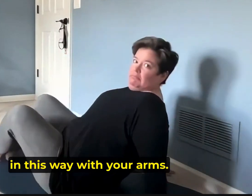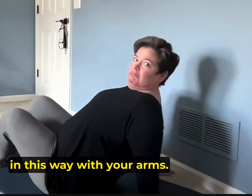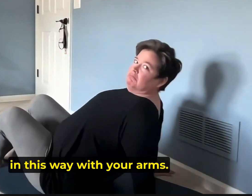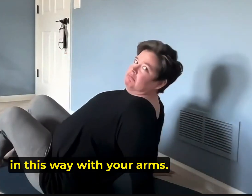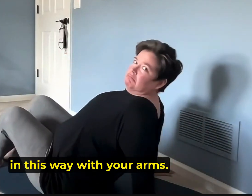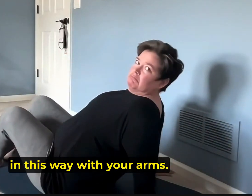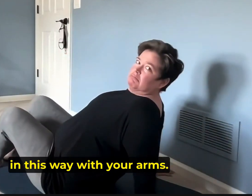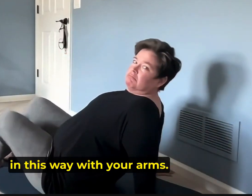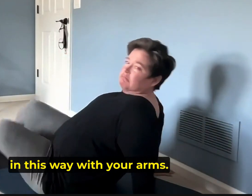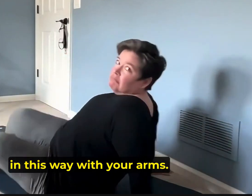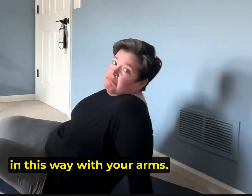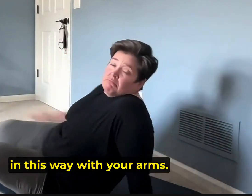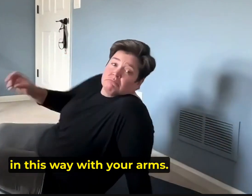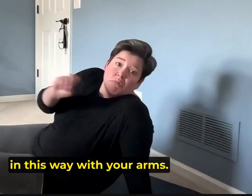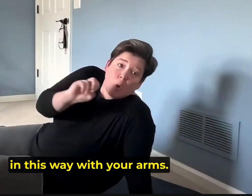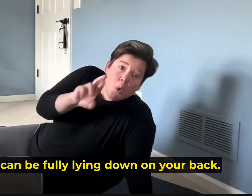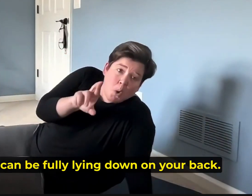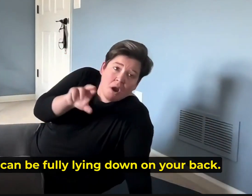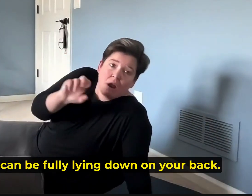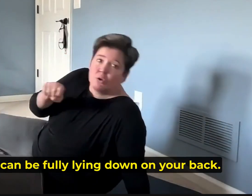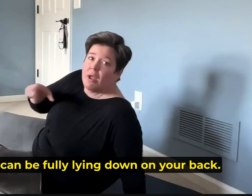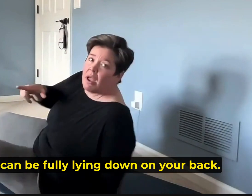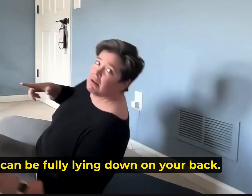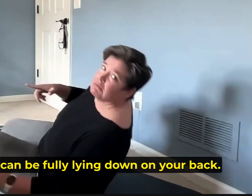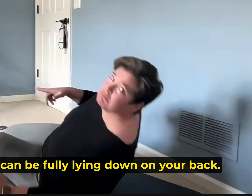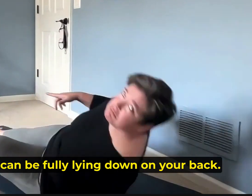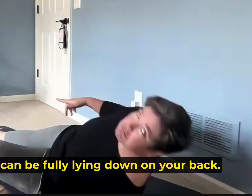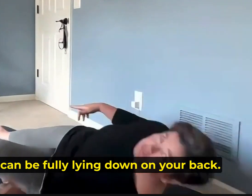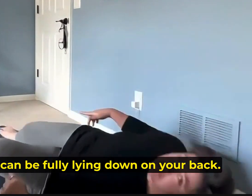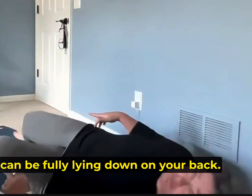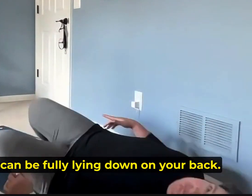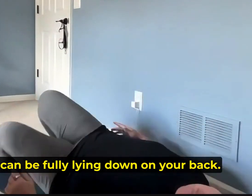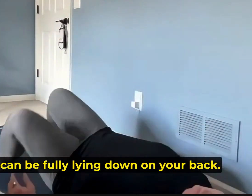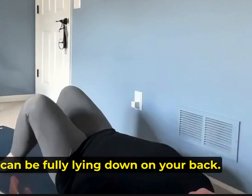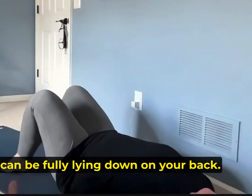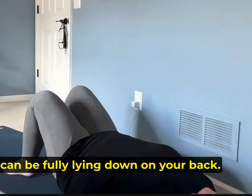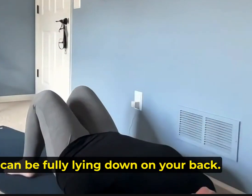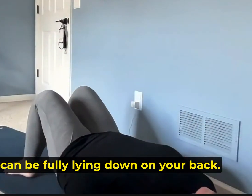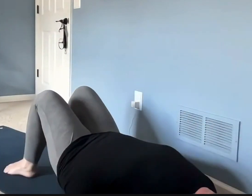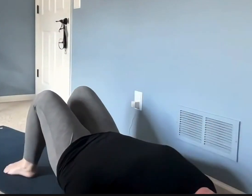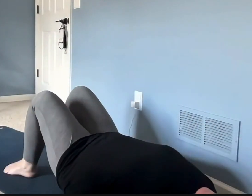in this way with your arms, or you can be fully lying down on your back.